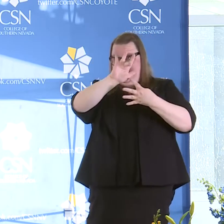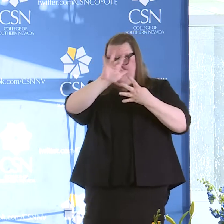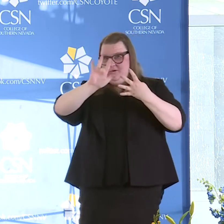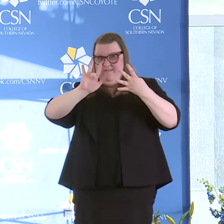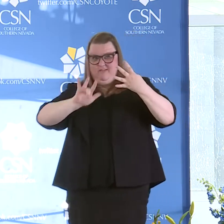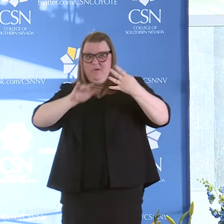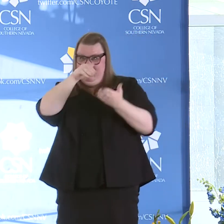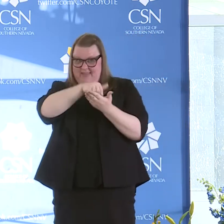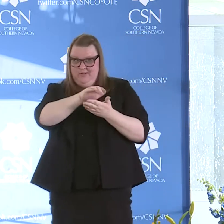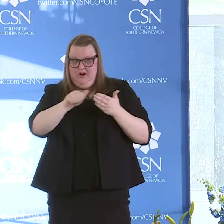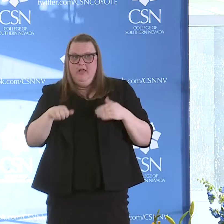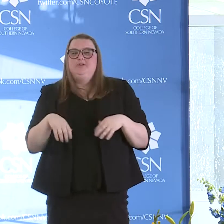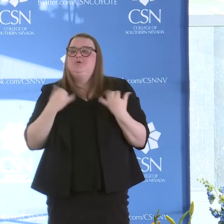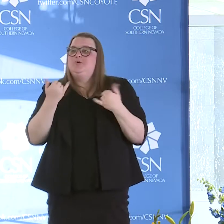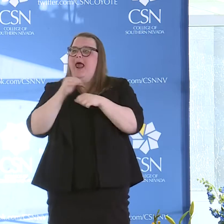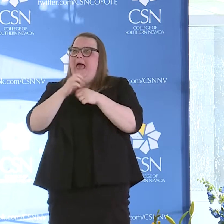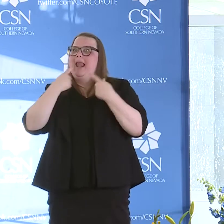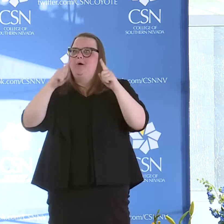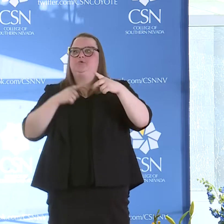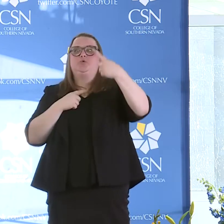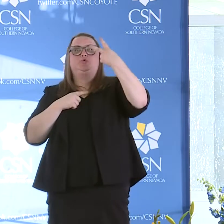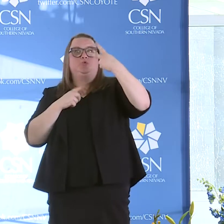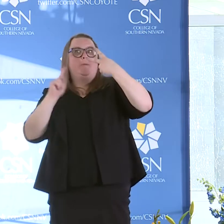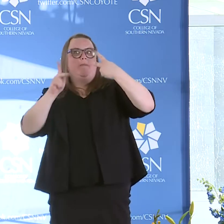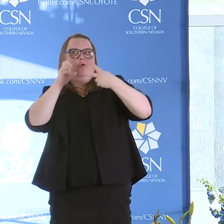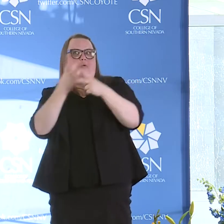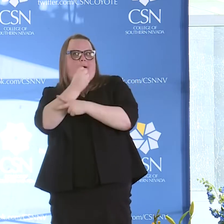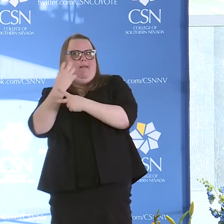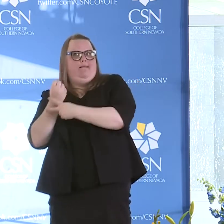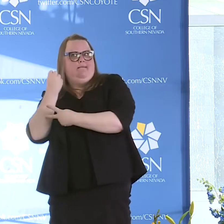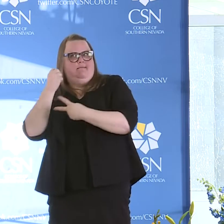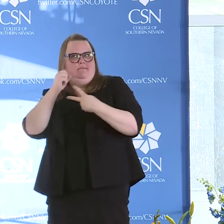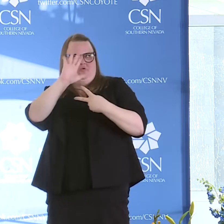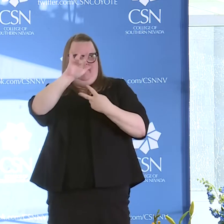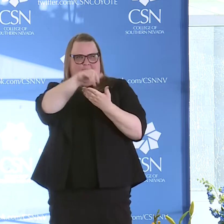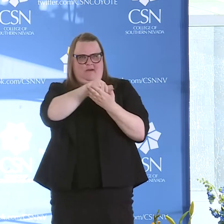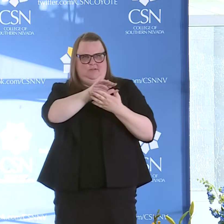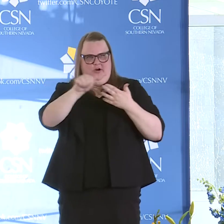to announce two of those winners.